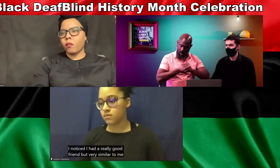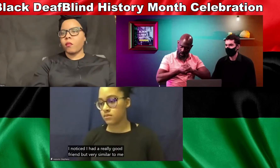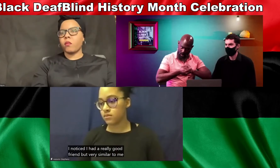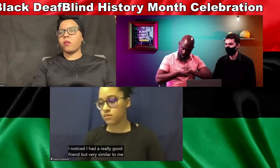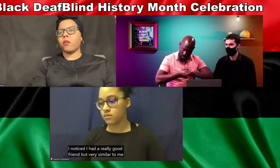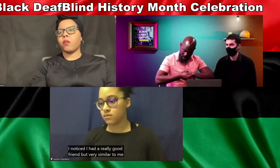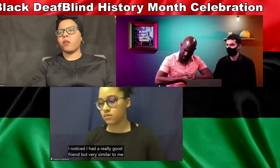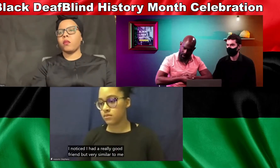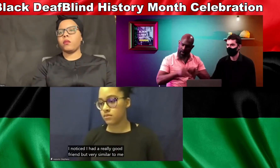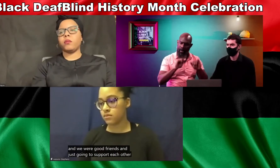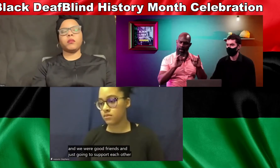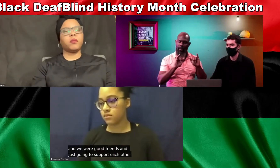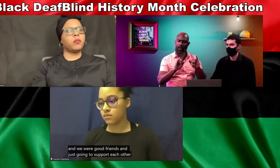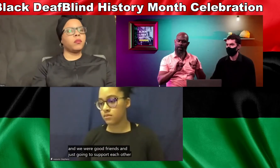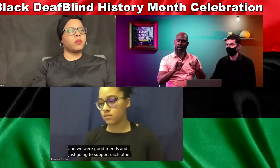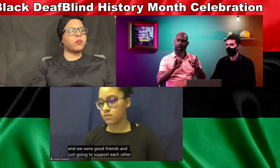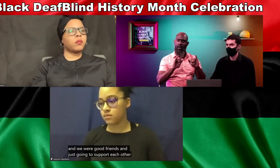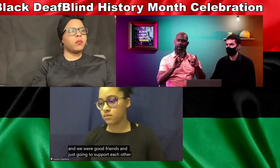journey.